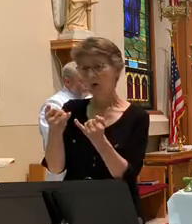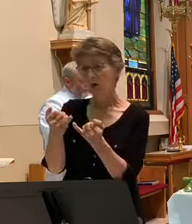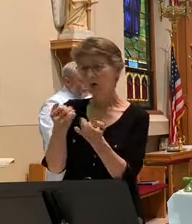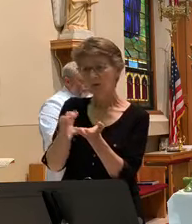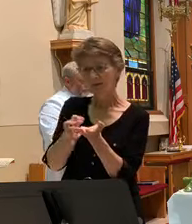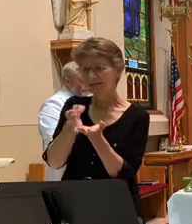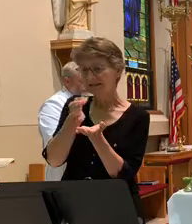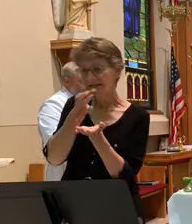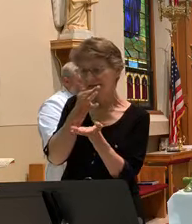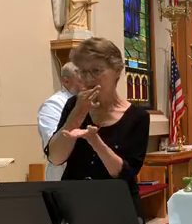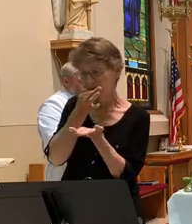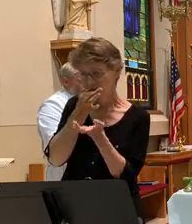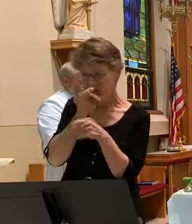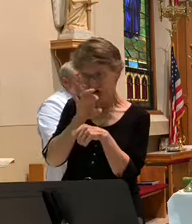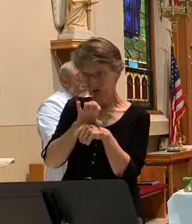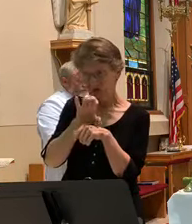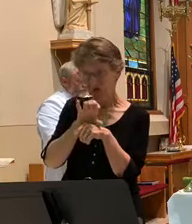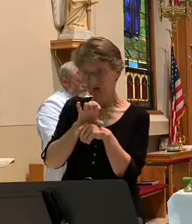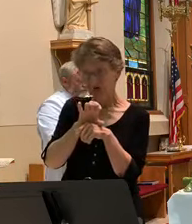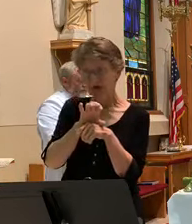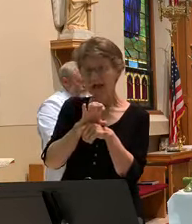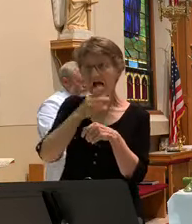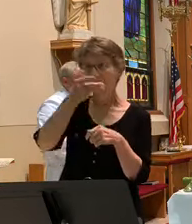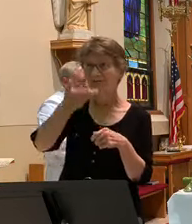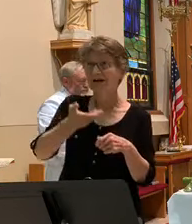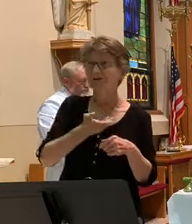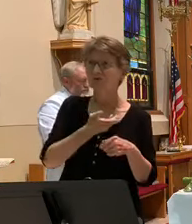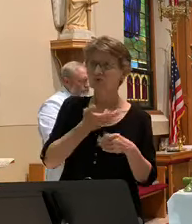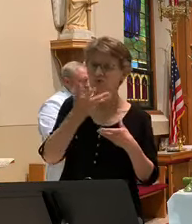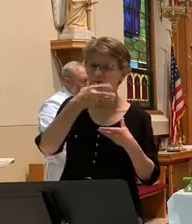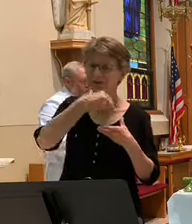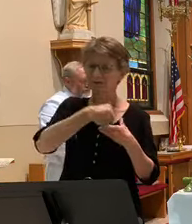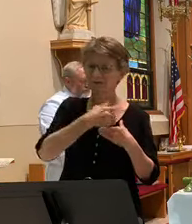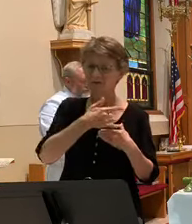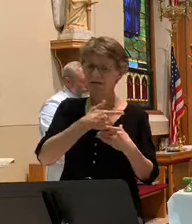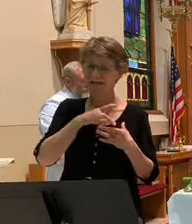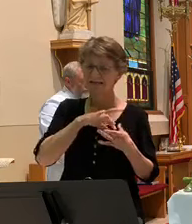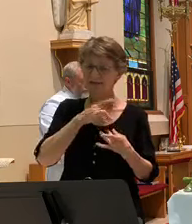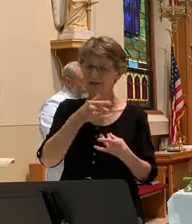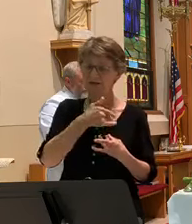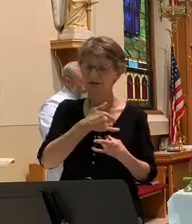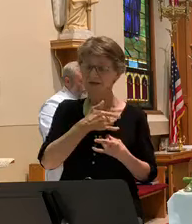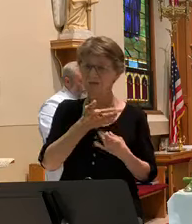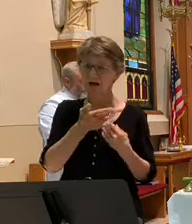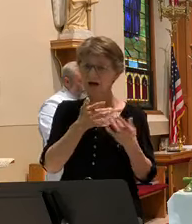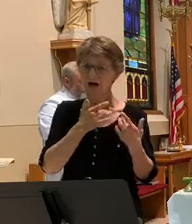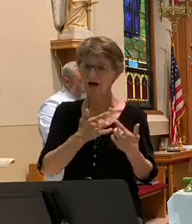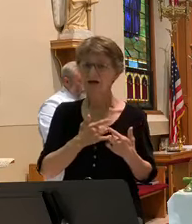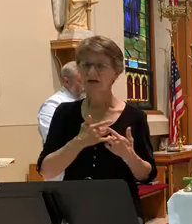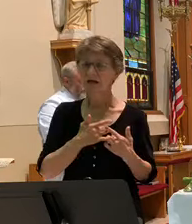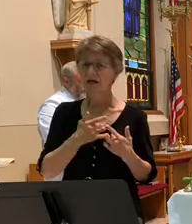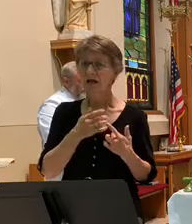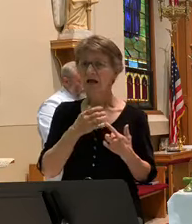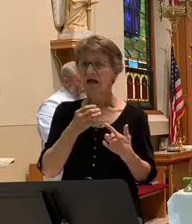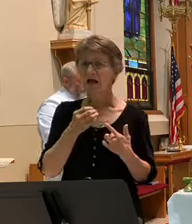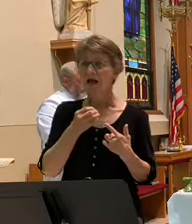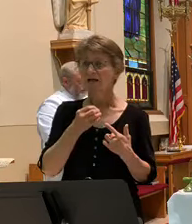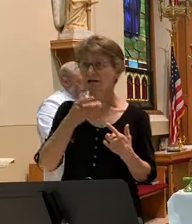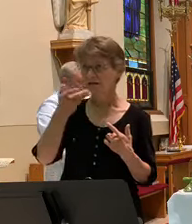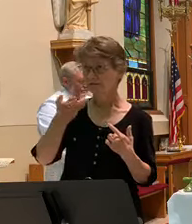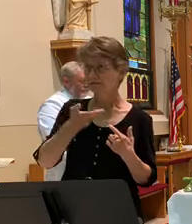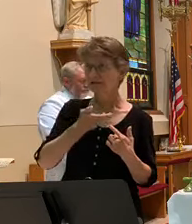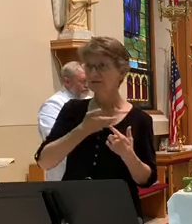you sacramentally, come at least spiritually into my heart. As though you